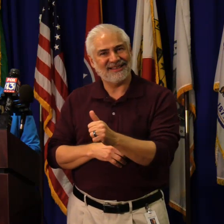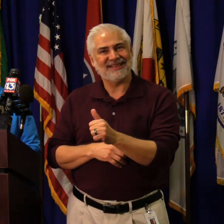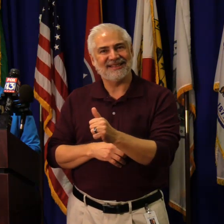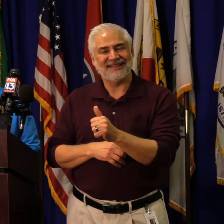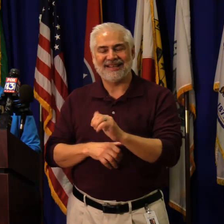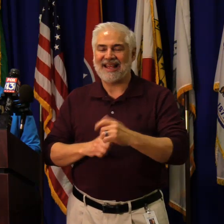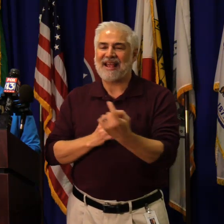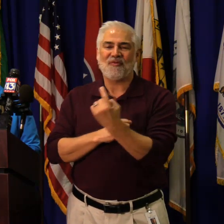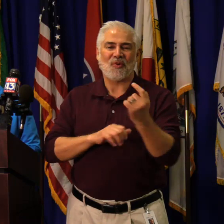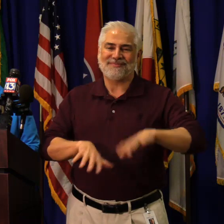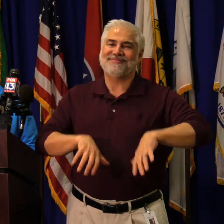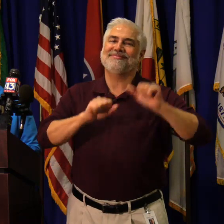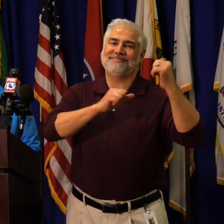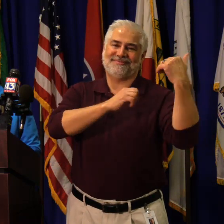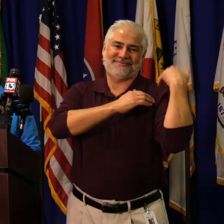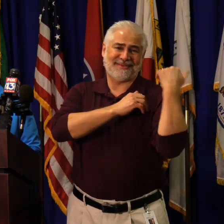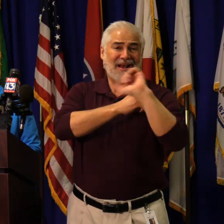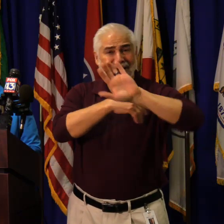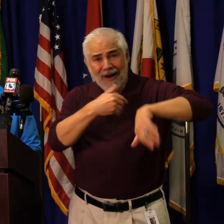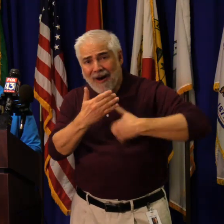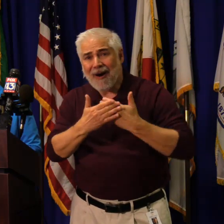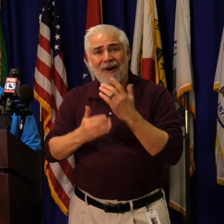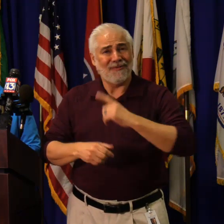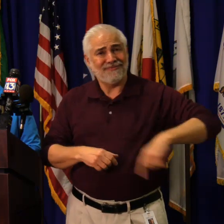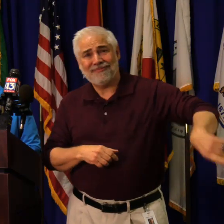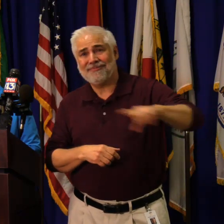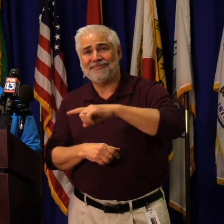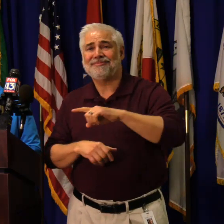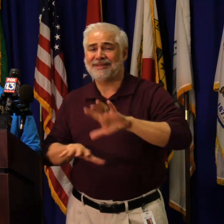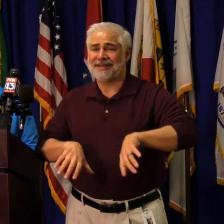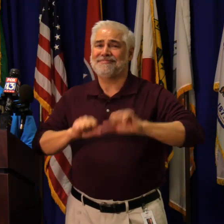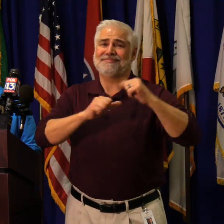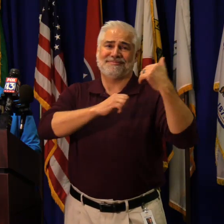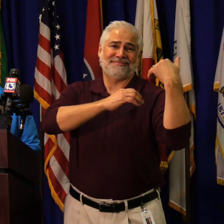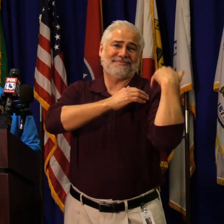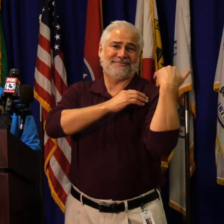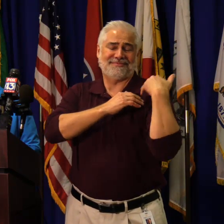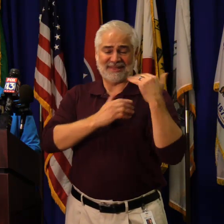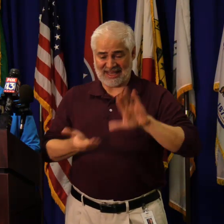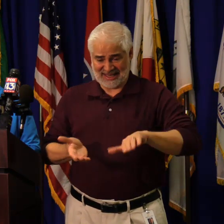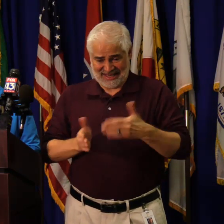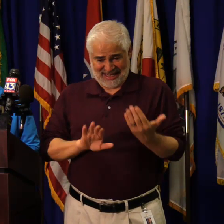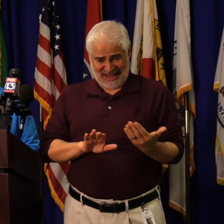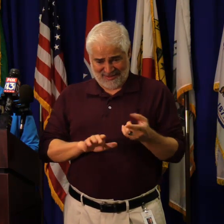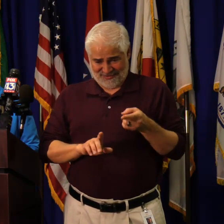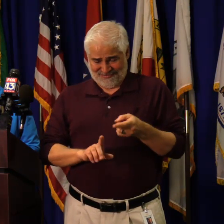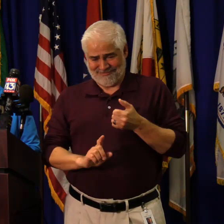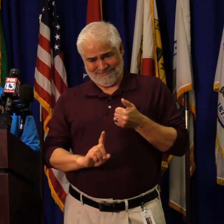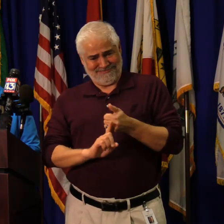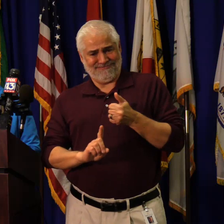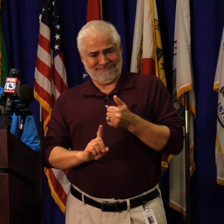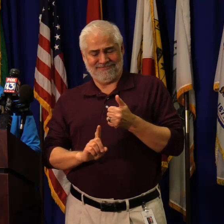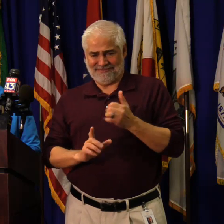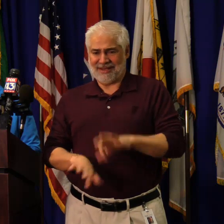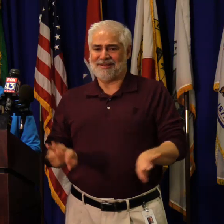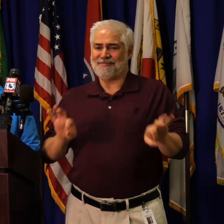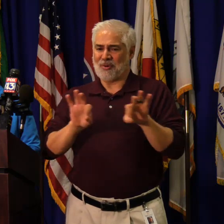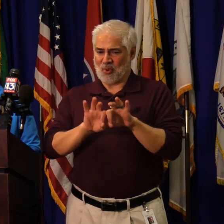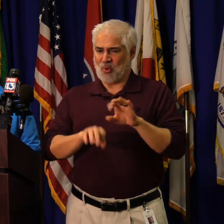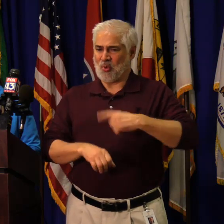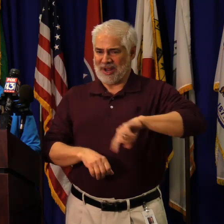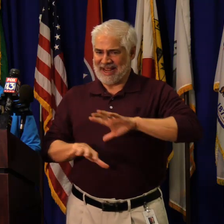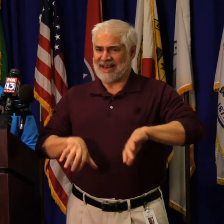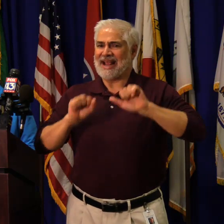to reinforce that we really all have to do our part. I think having a death in our community highlights the importance of the fact that we all have to